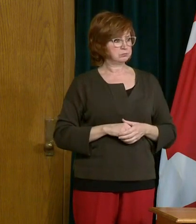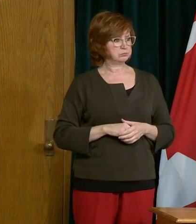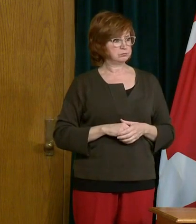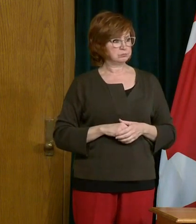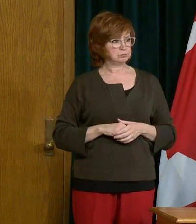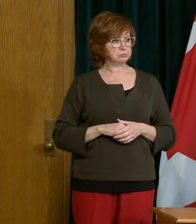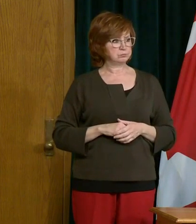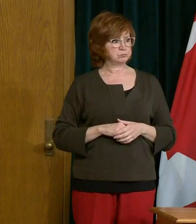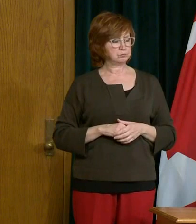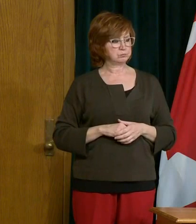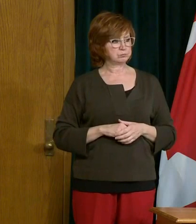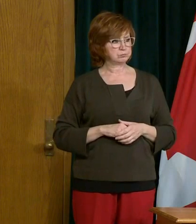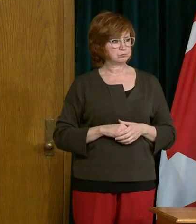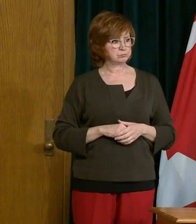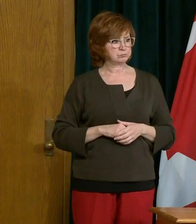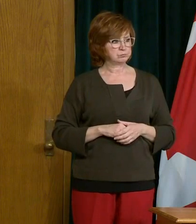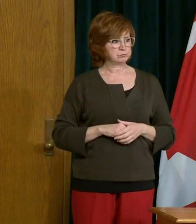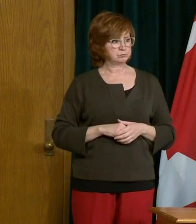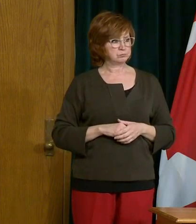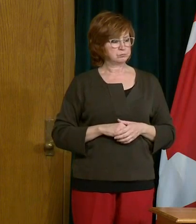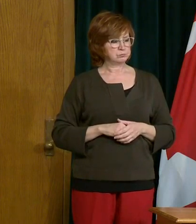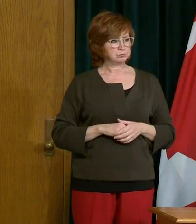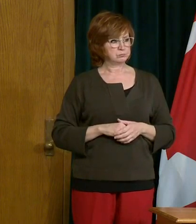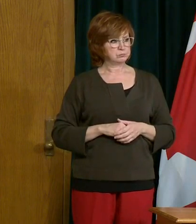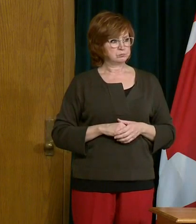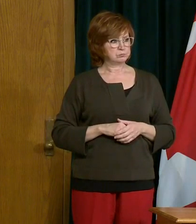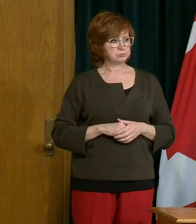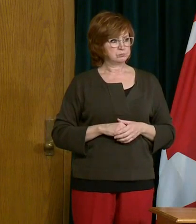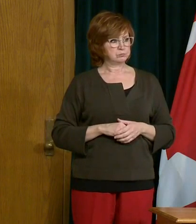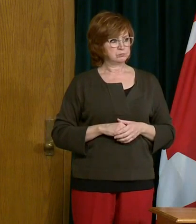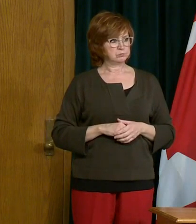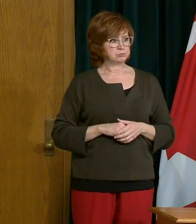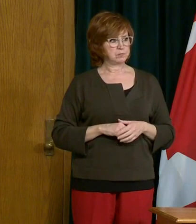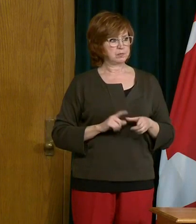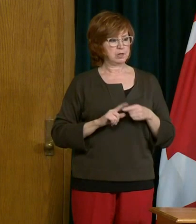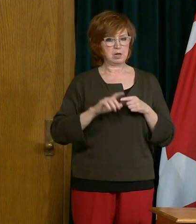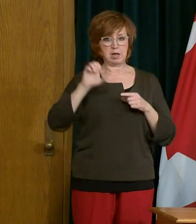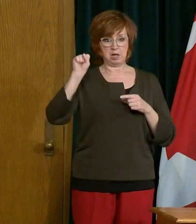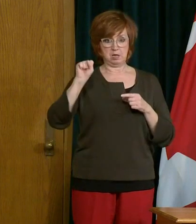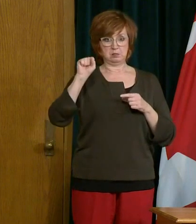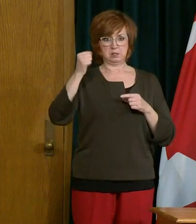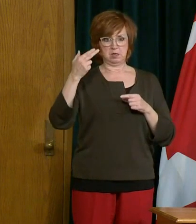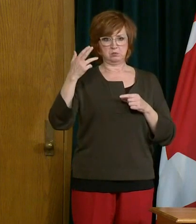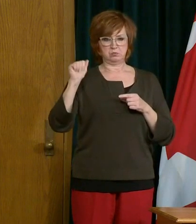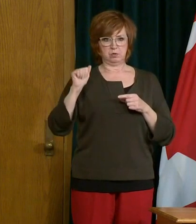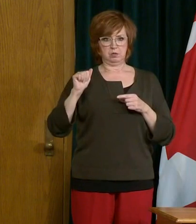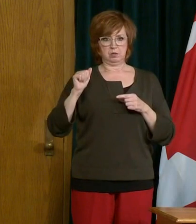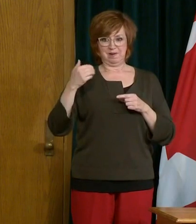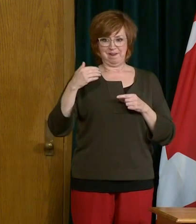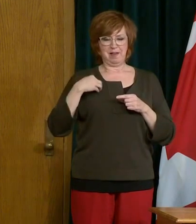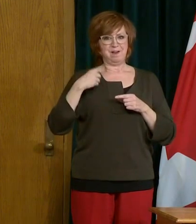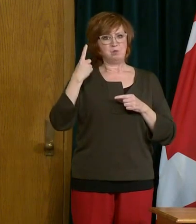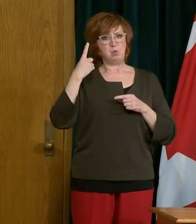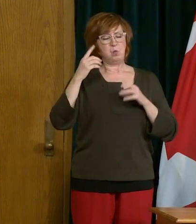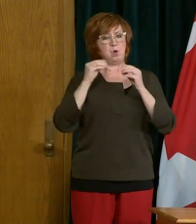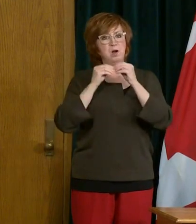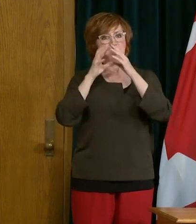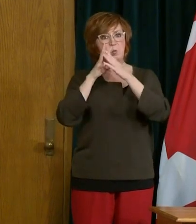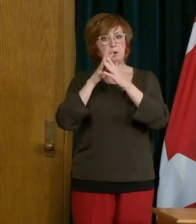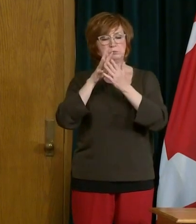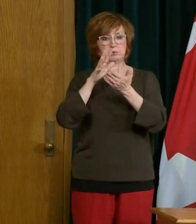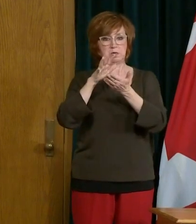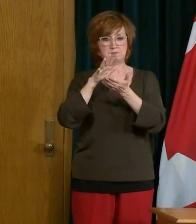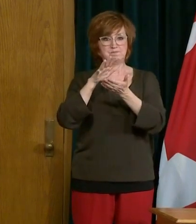turns out that there's no central compilation of data from the SHA about the current location of people